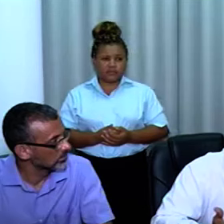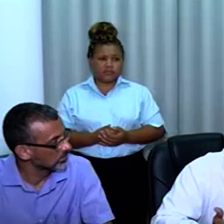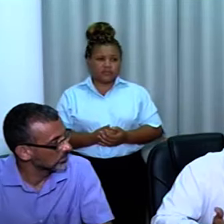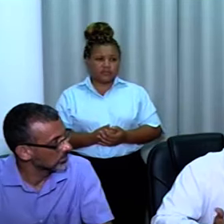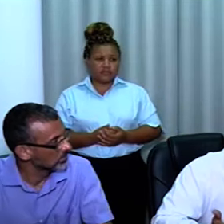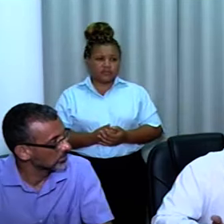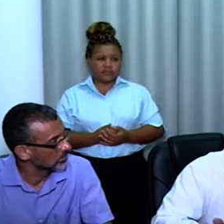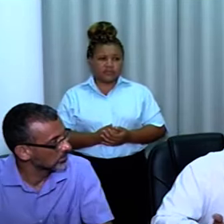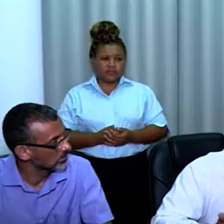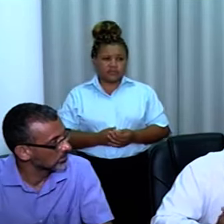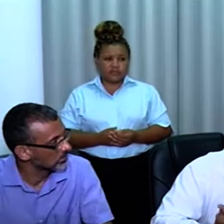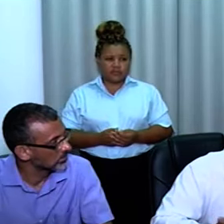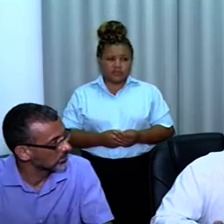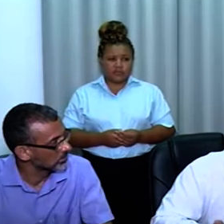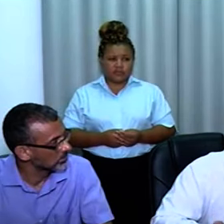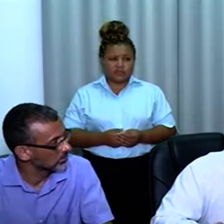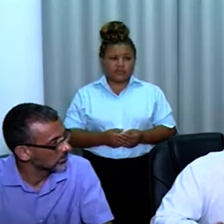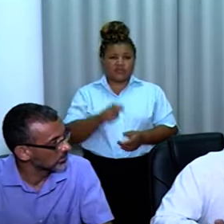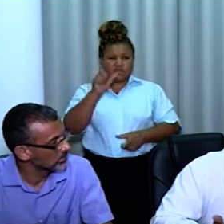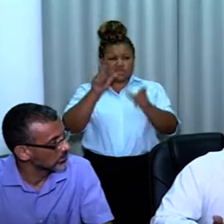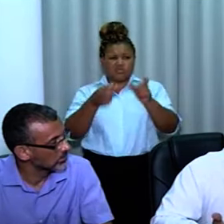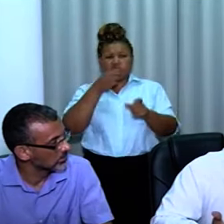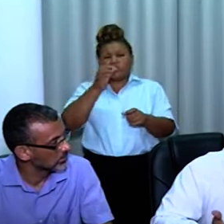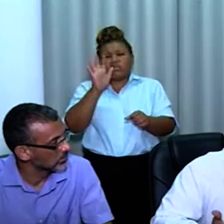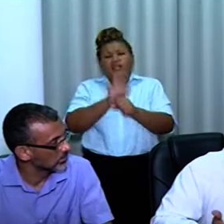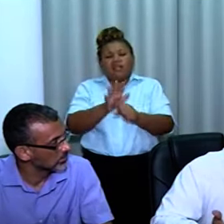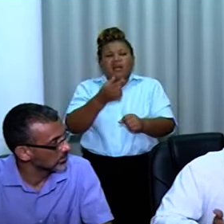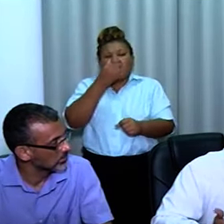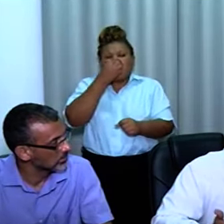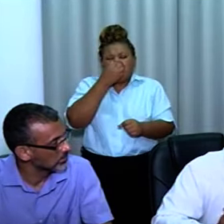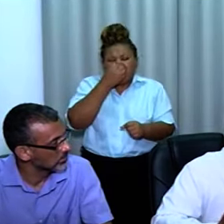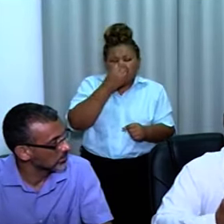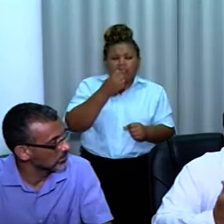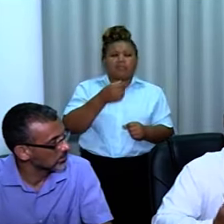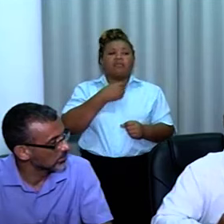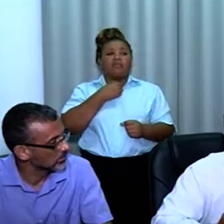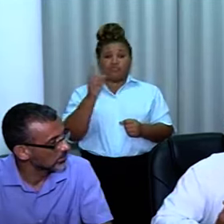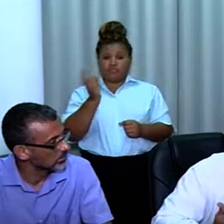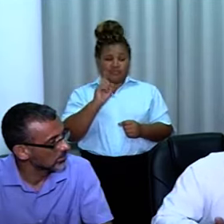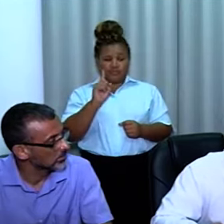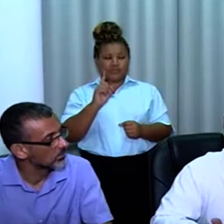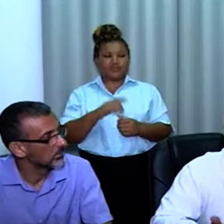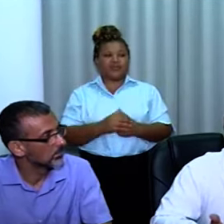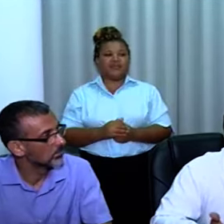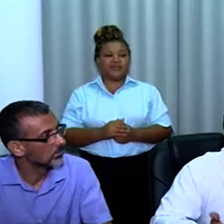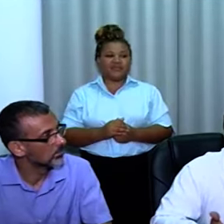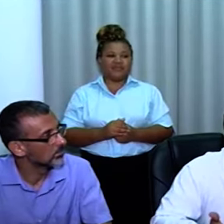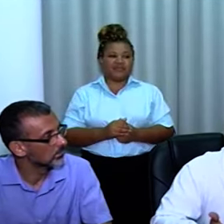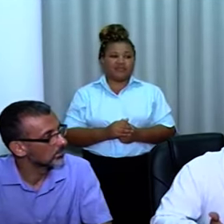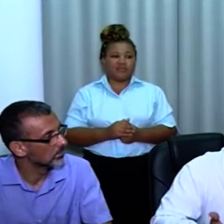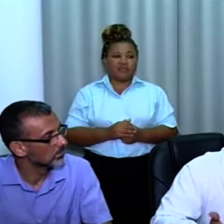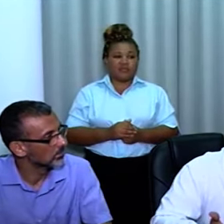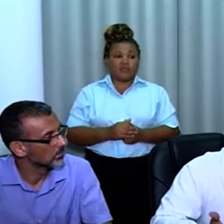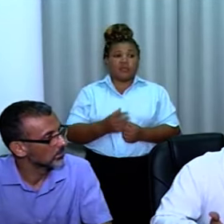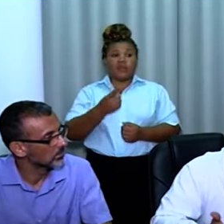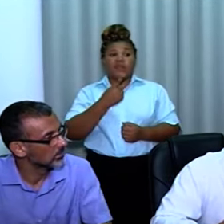them. When we test for COVID-19, we also test for the other possible